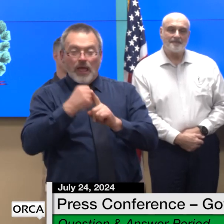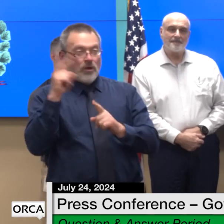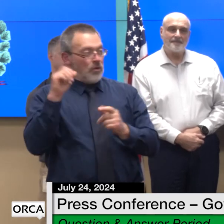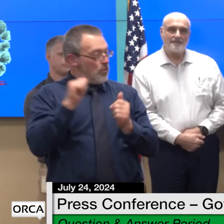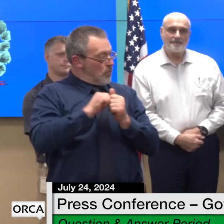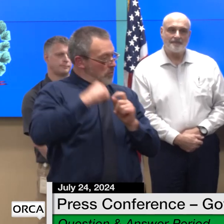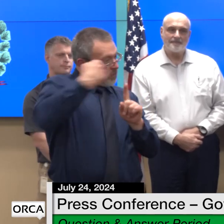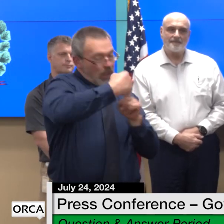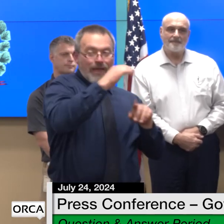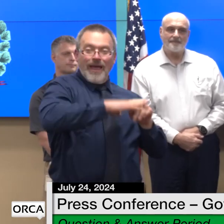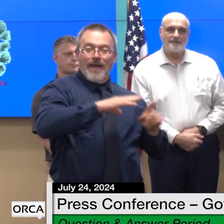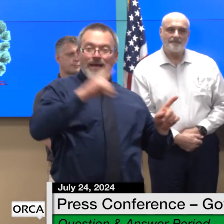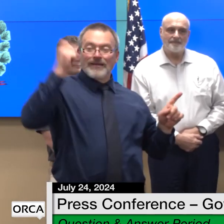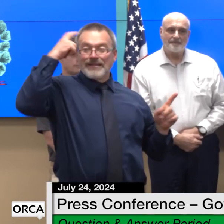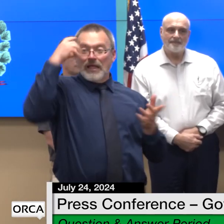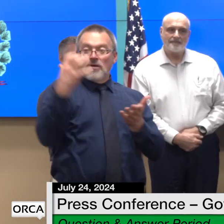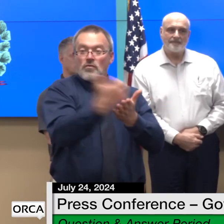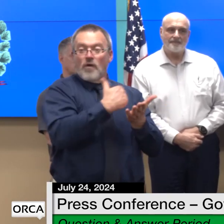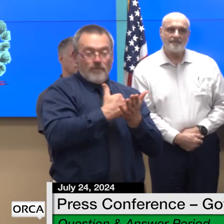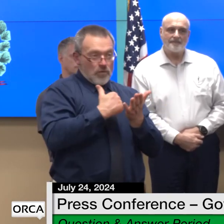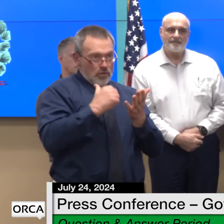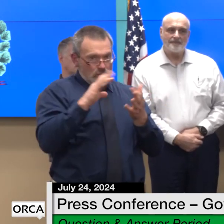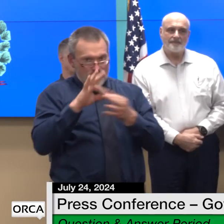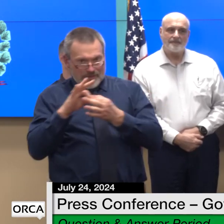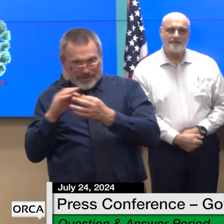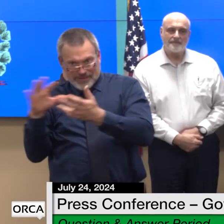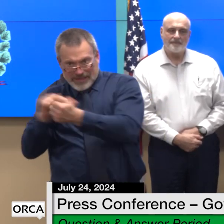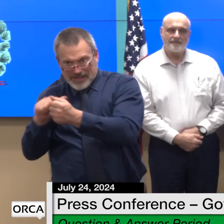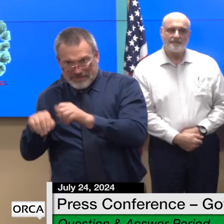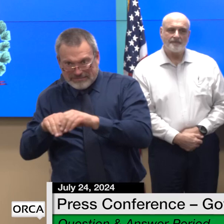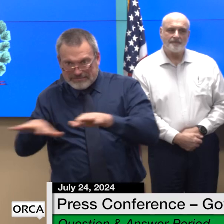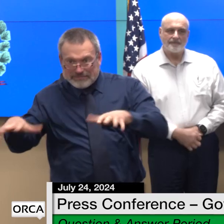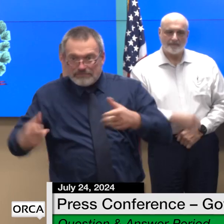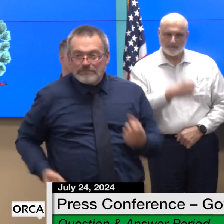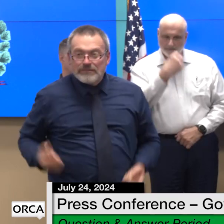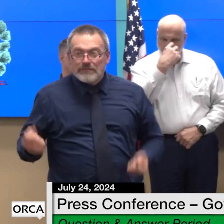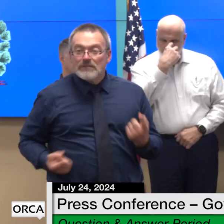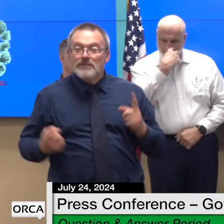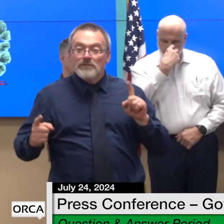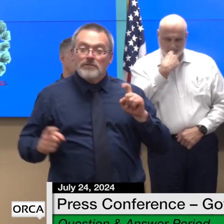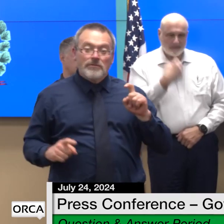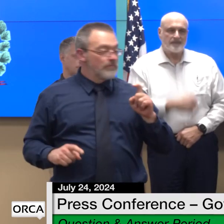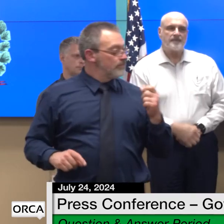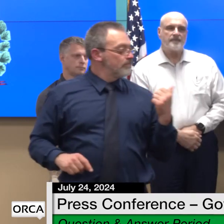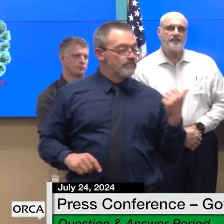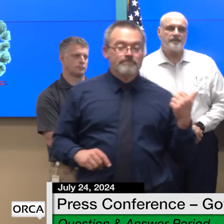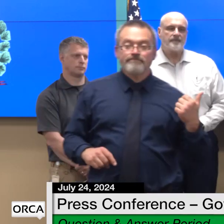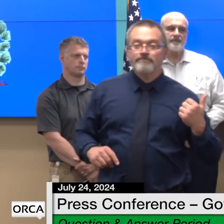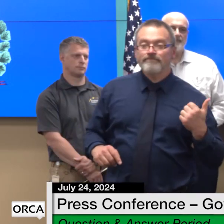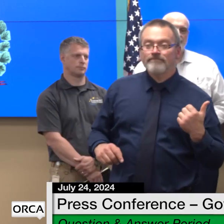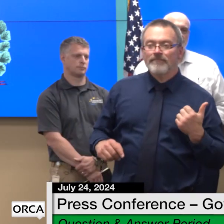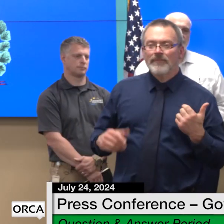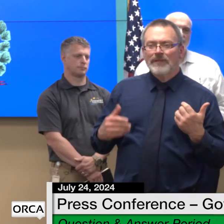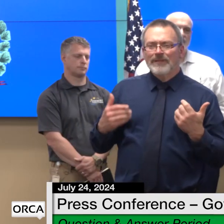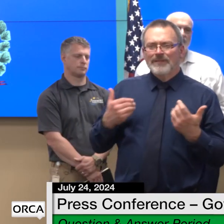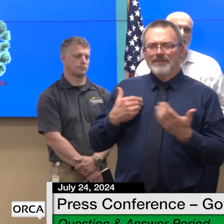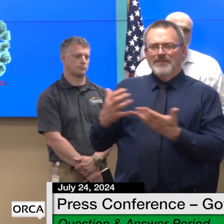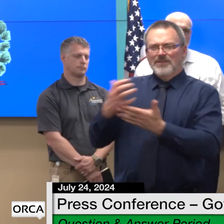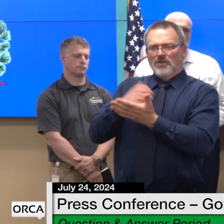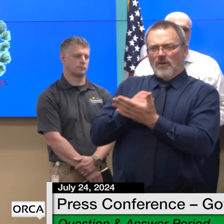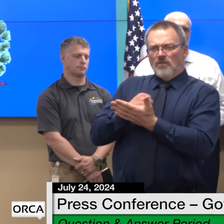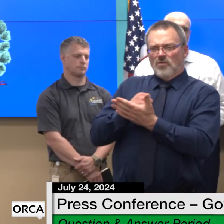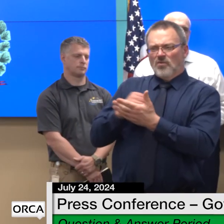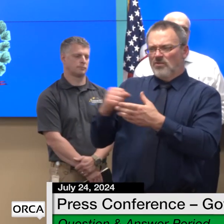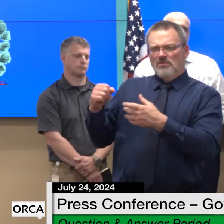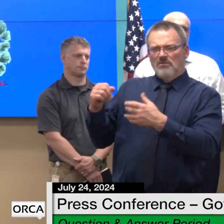won't be able to cover some of the damage we're seeing? Yeah. Well, I mean, they won't be able to cover. There's not an